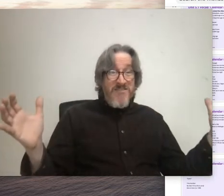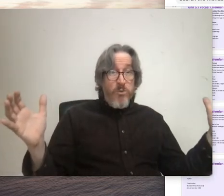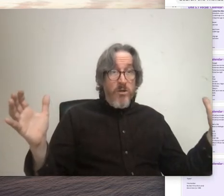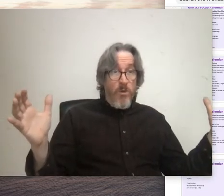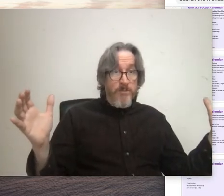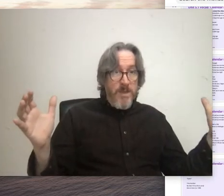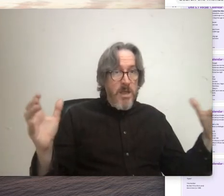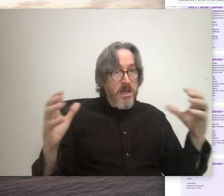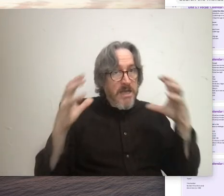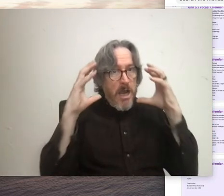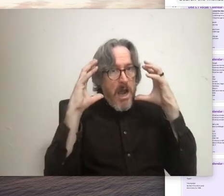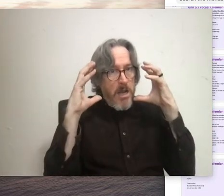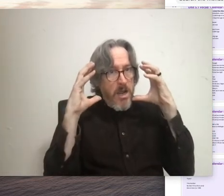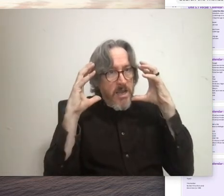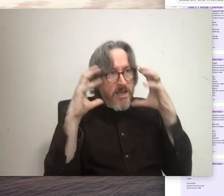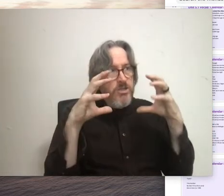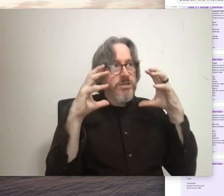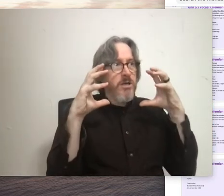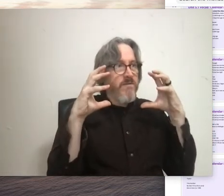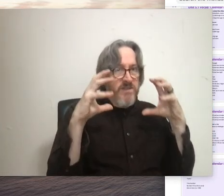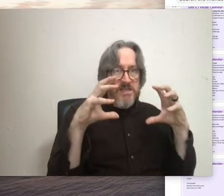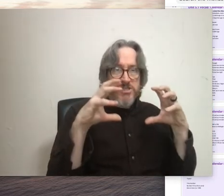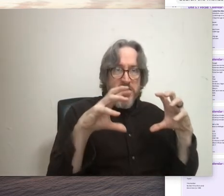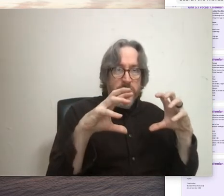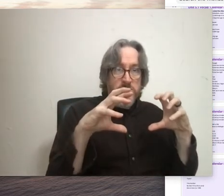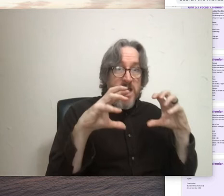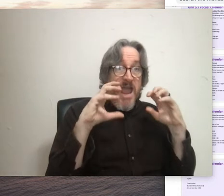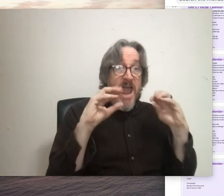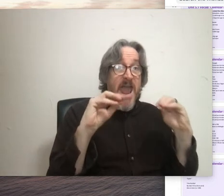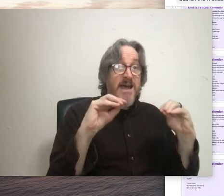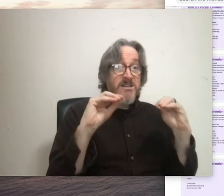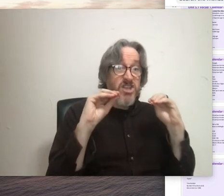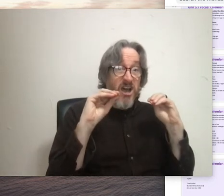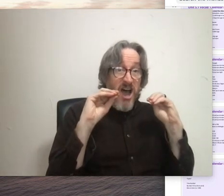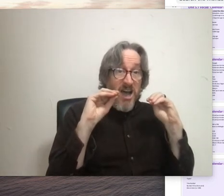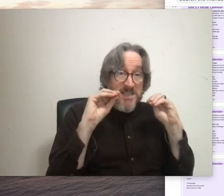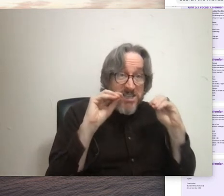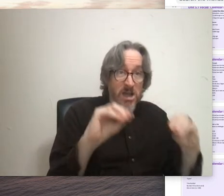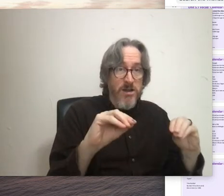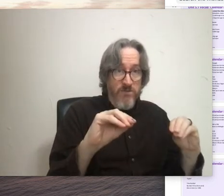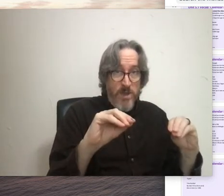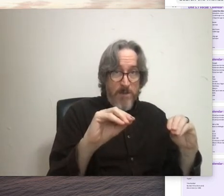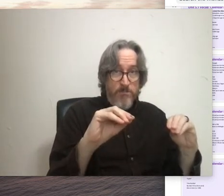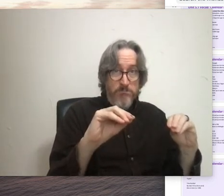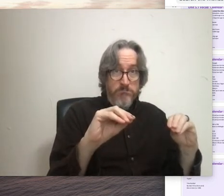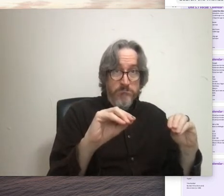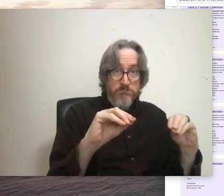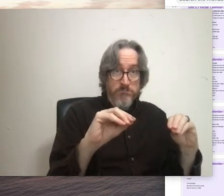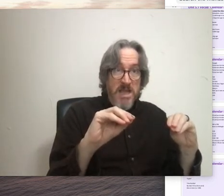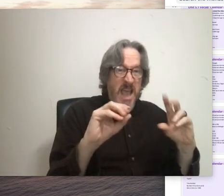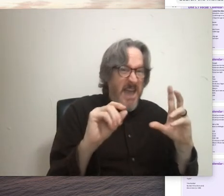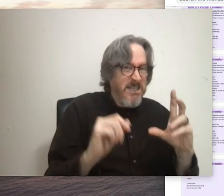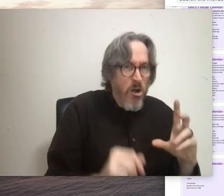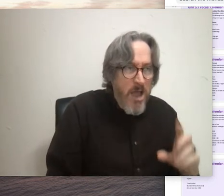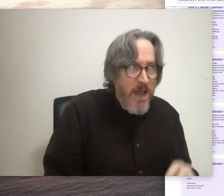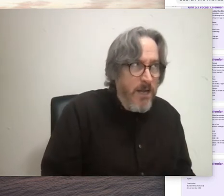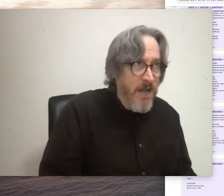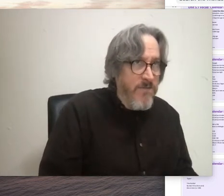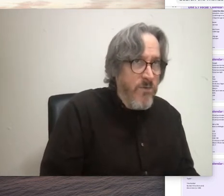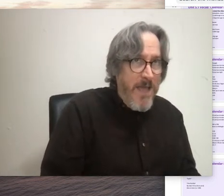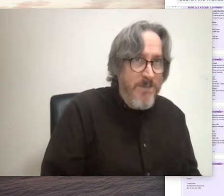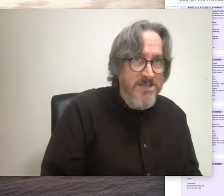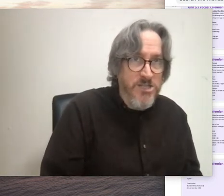that's 5.1. Each of these chapters has a ton of vocab.